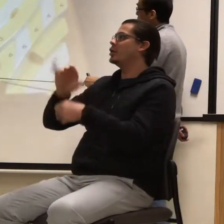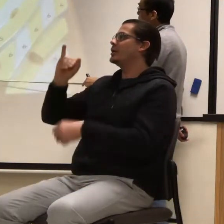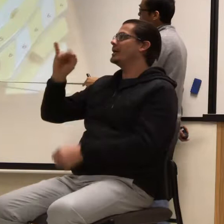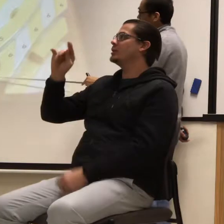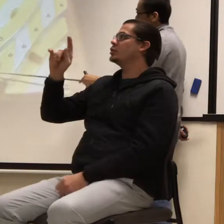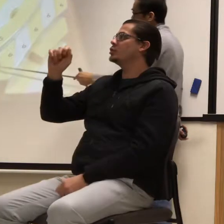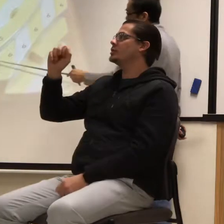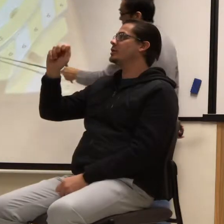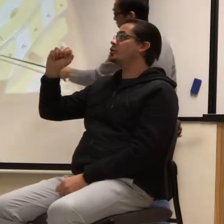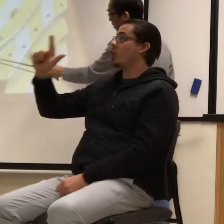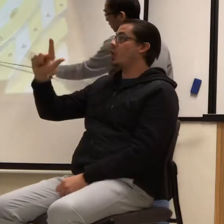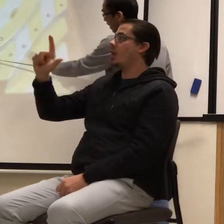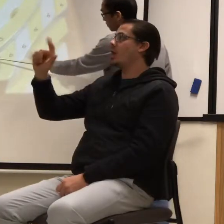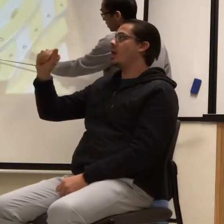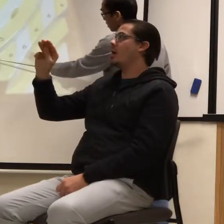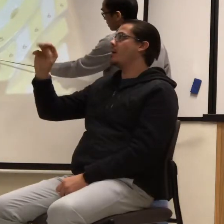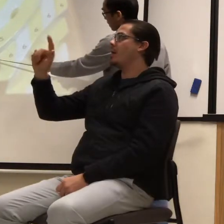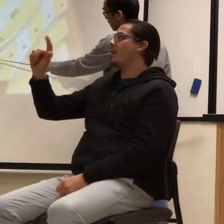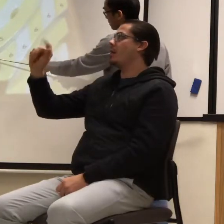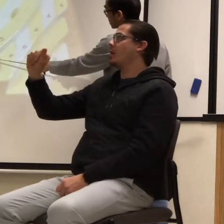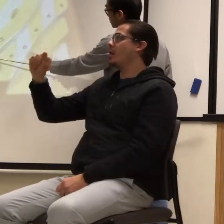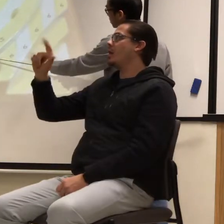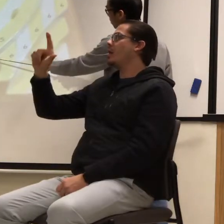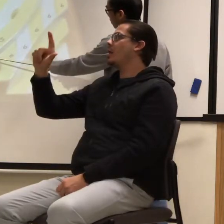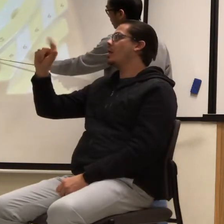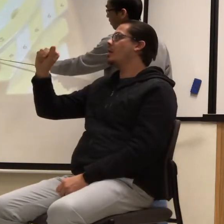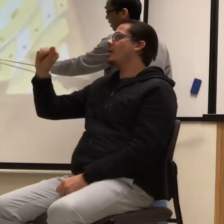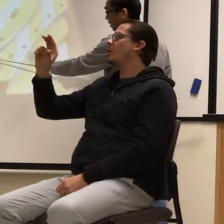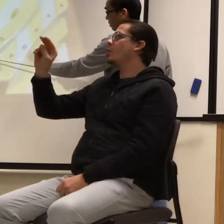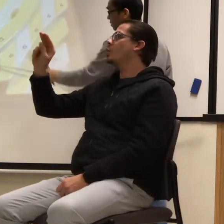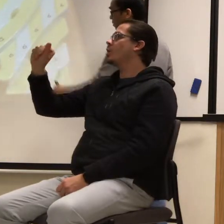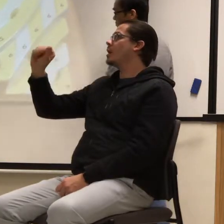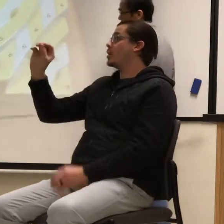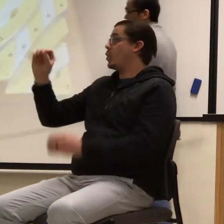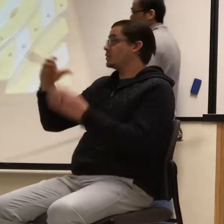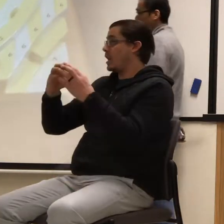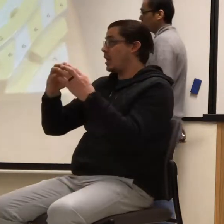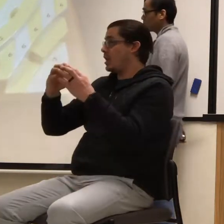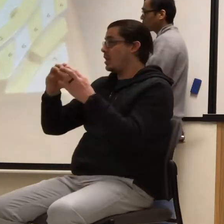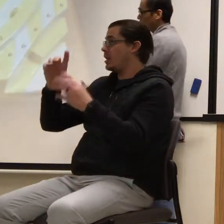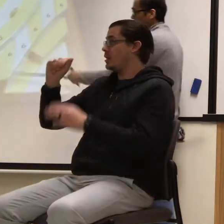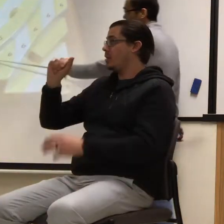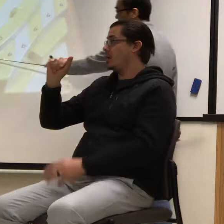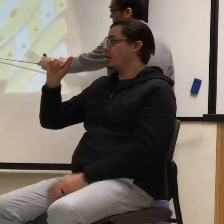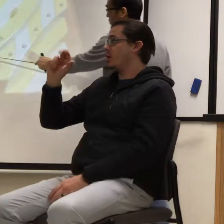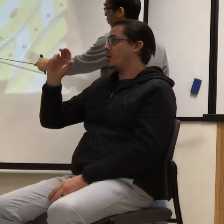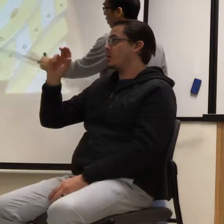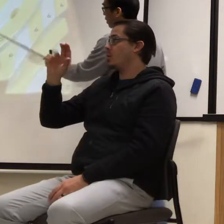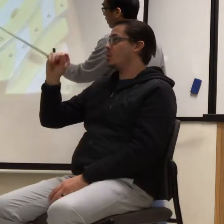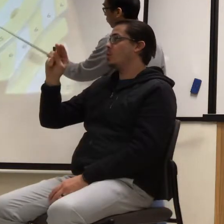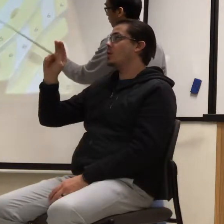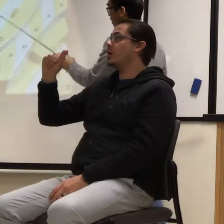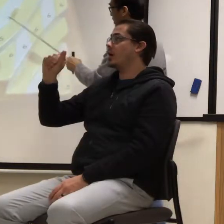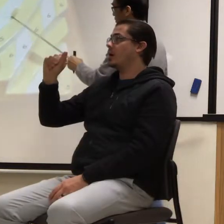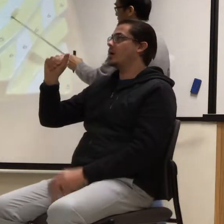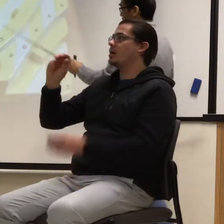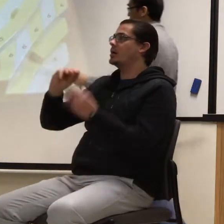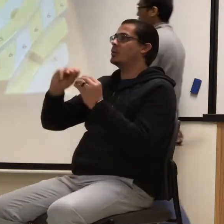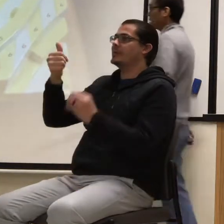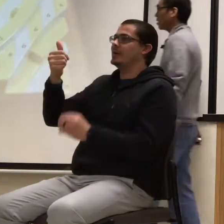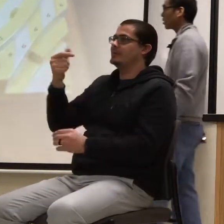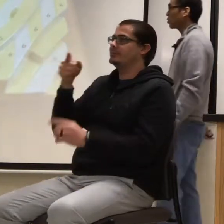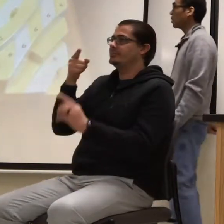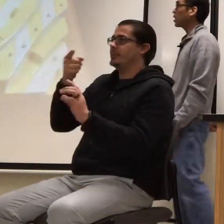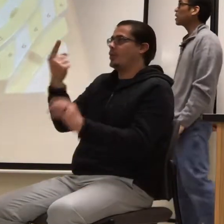and the lacuna, the empty space, no cell in it. Number 10 is pointing to 1. I could point to any of